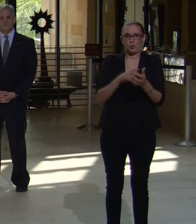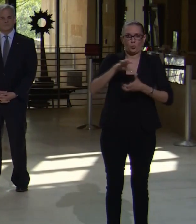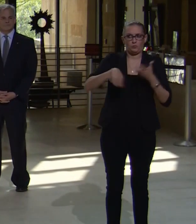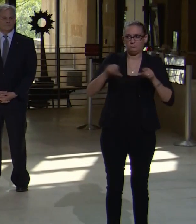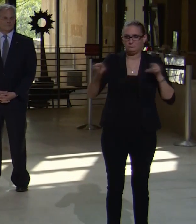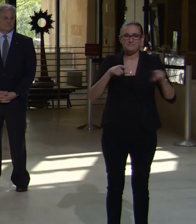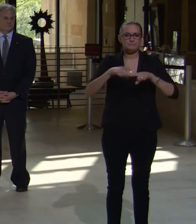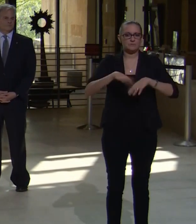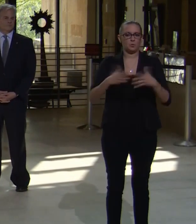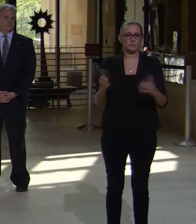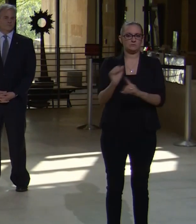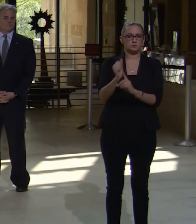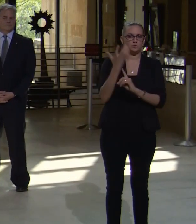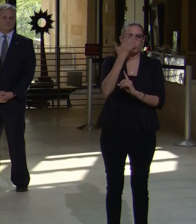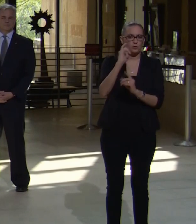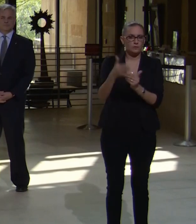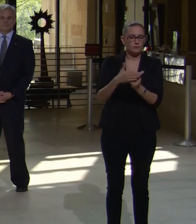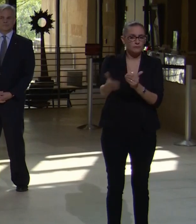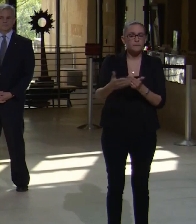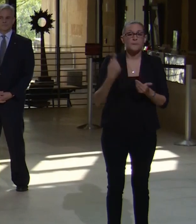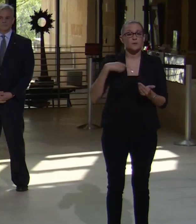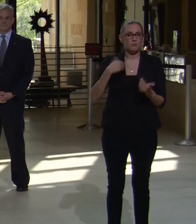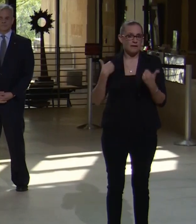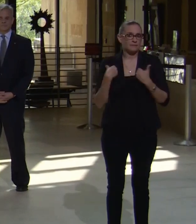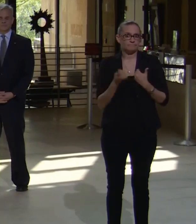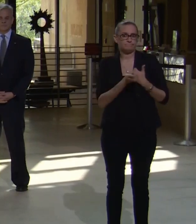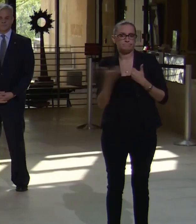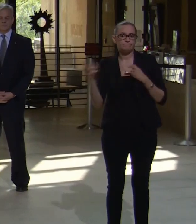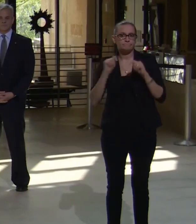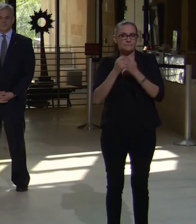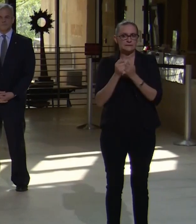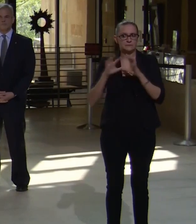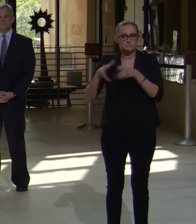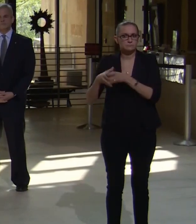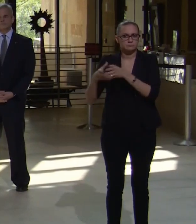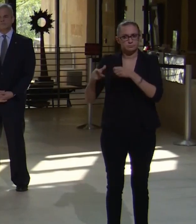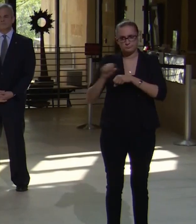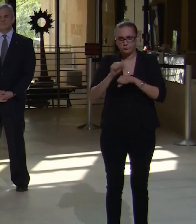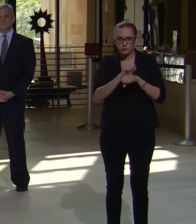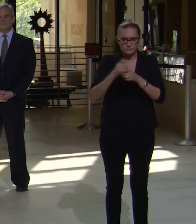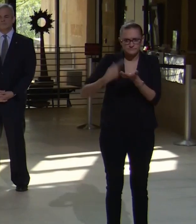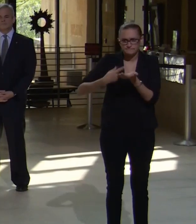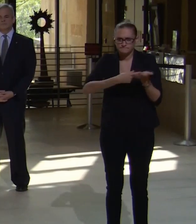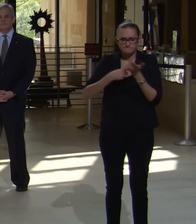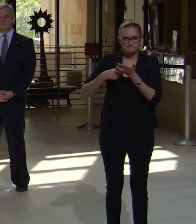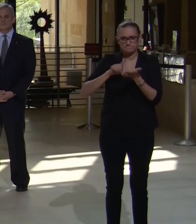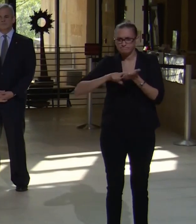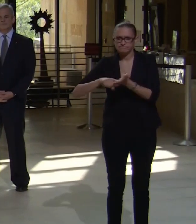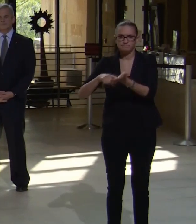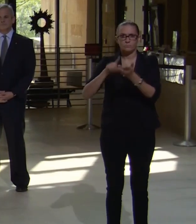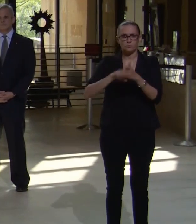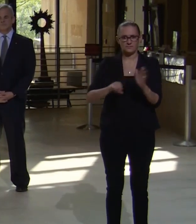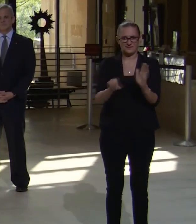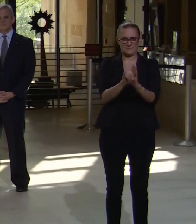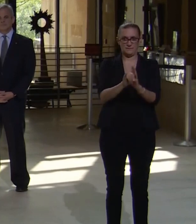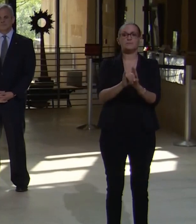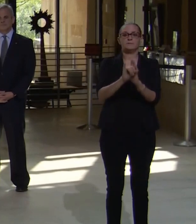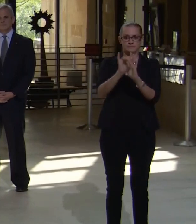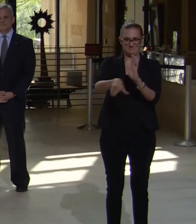depending upon the situation. We do have multiple teams working on these very issues right now to identify the